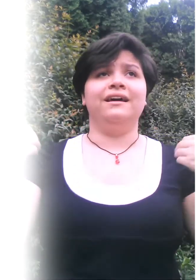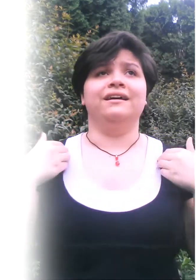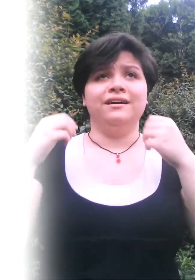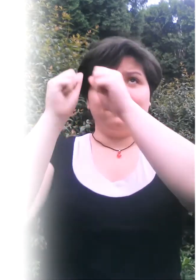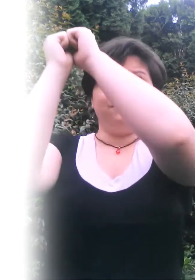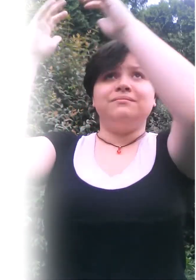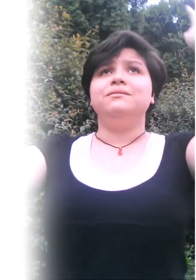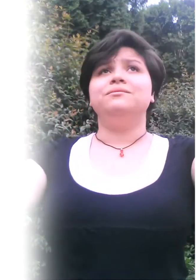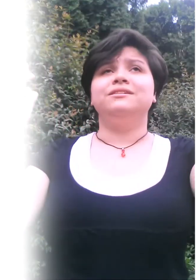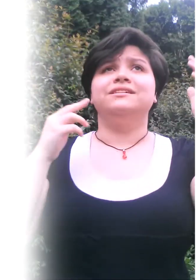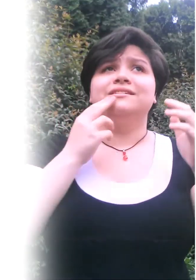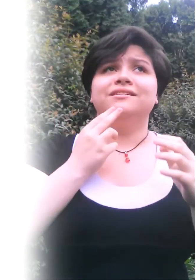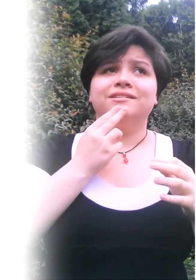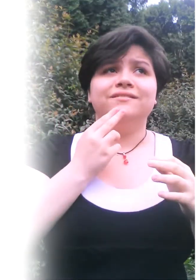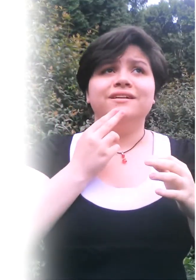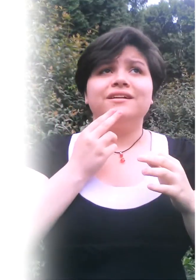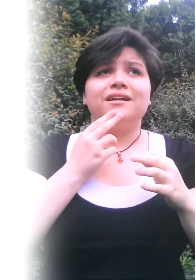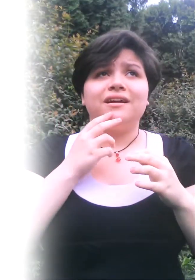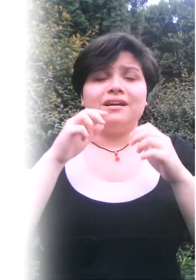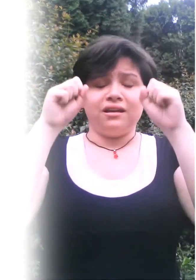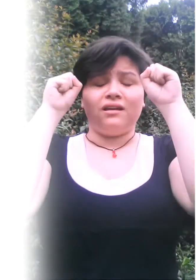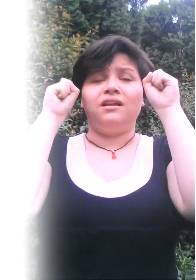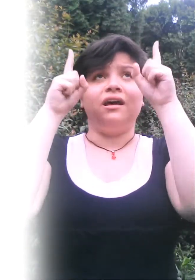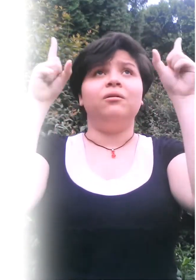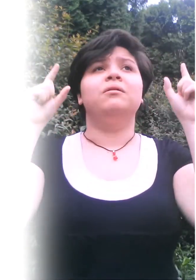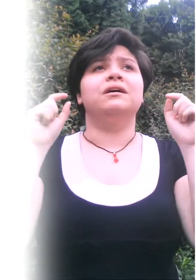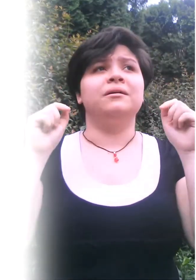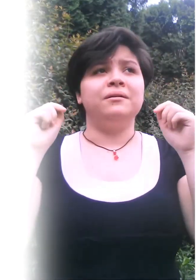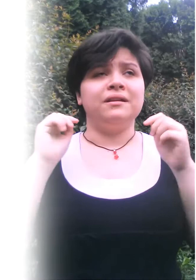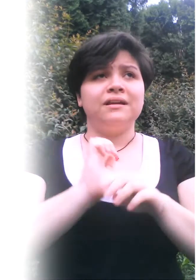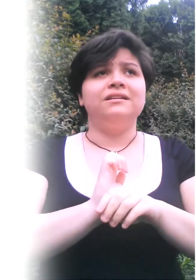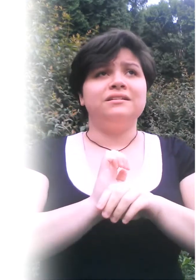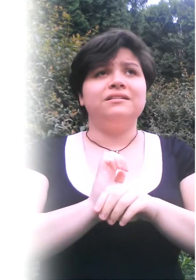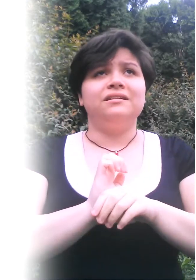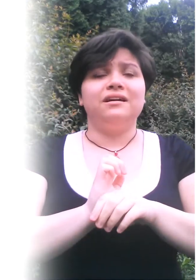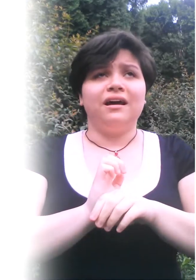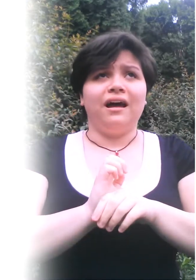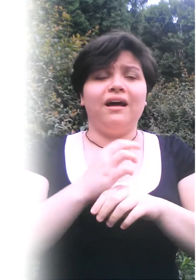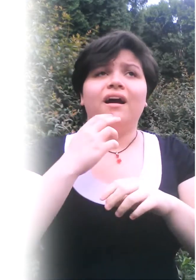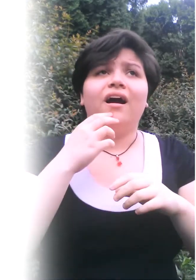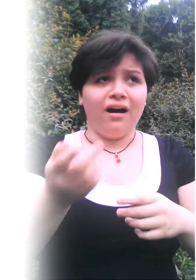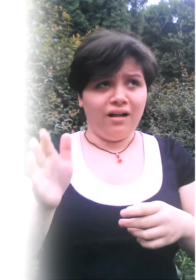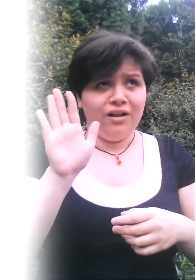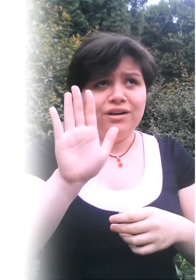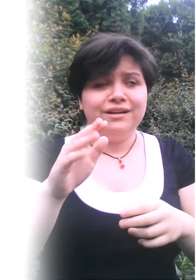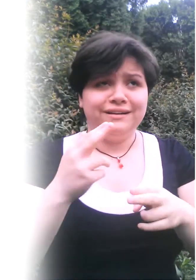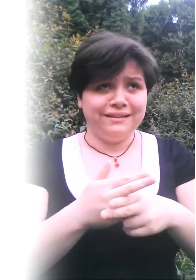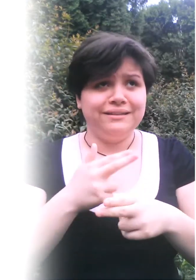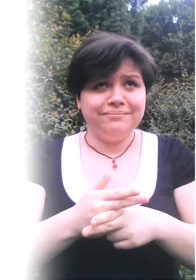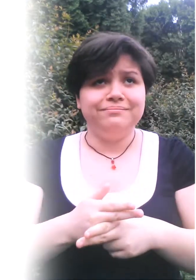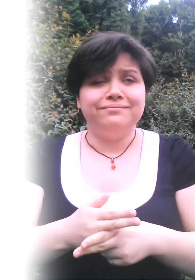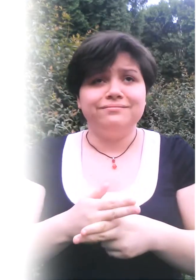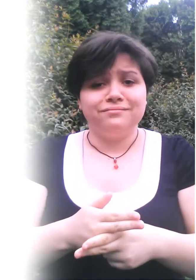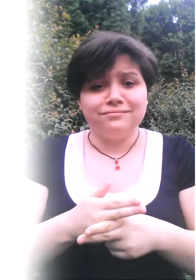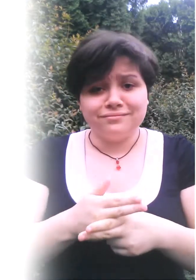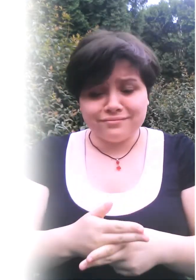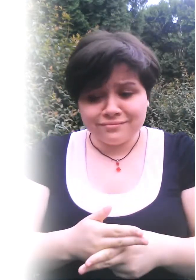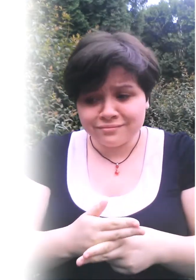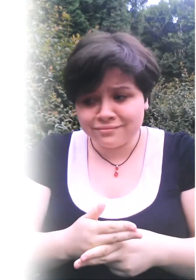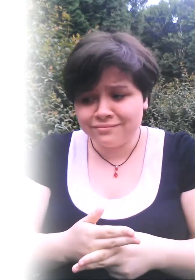Now all I have is memories of honey, and I wake up nights and call her